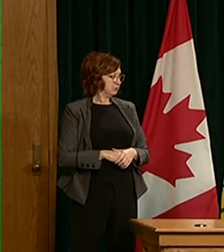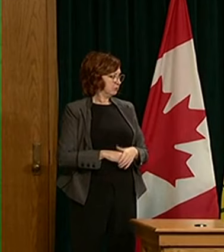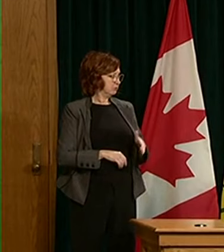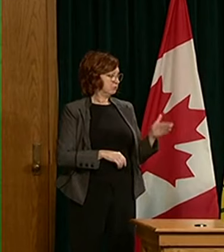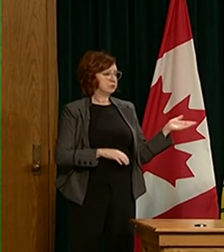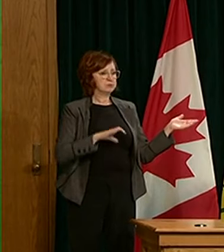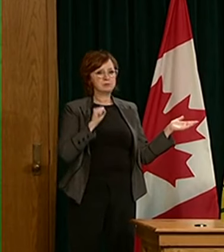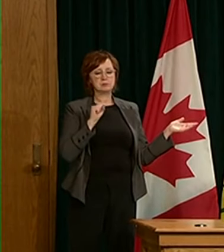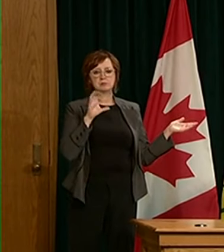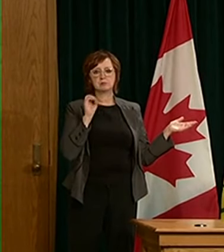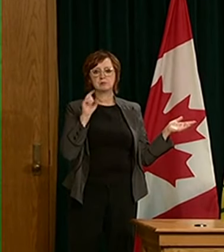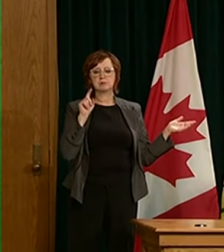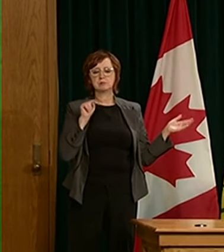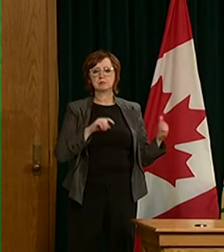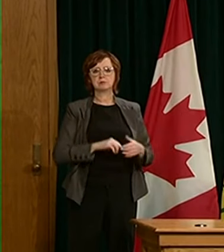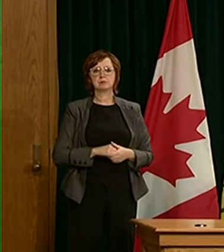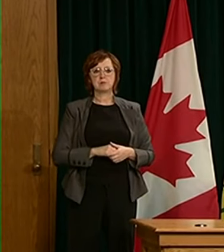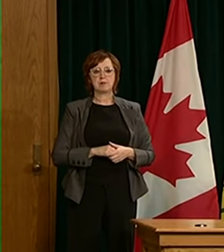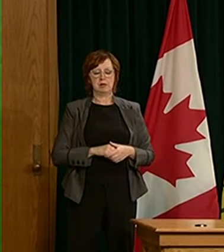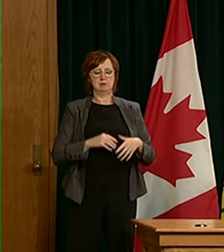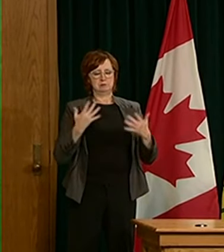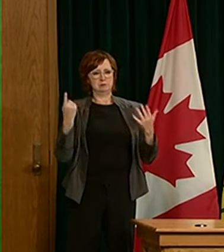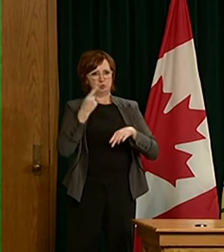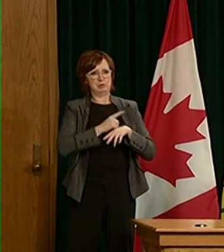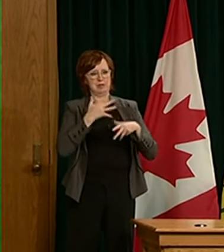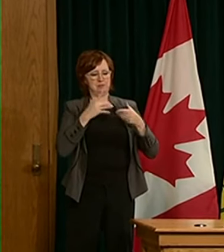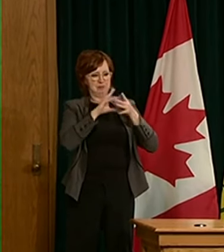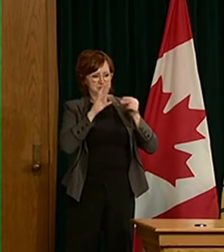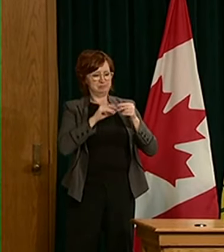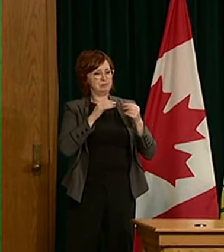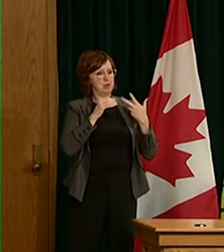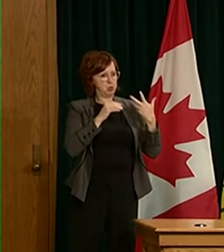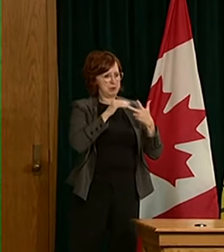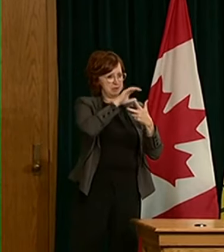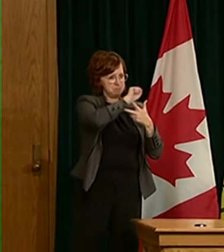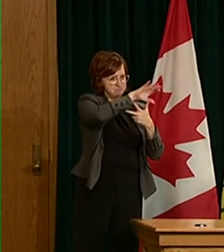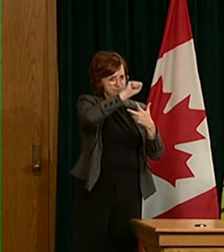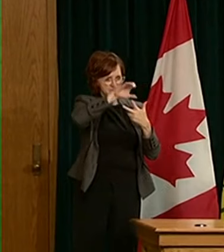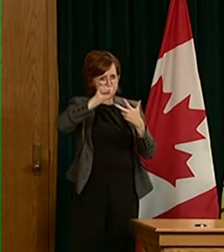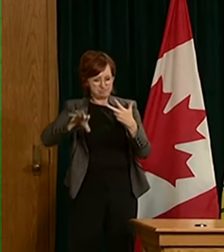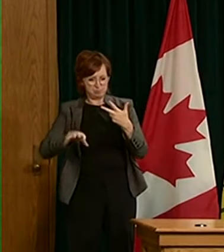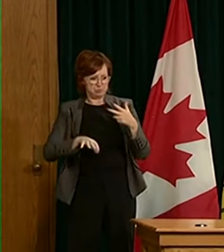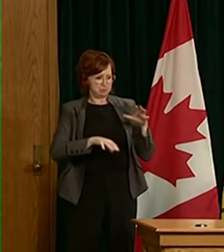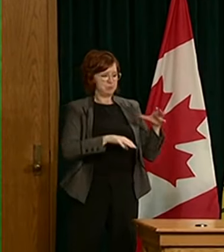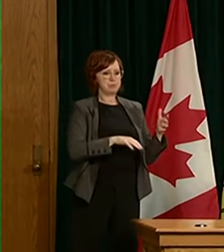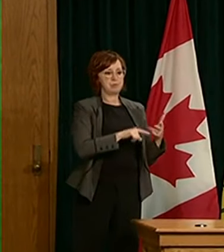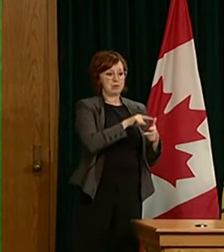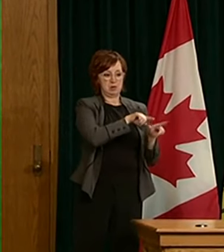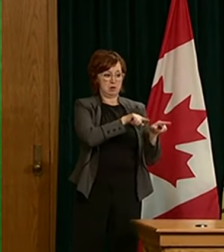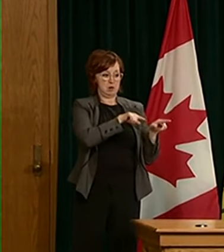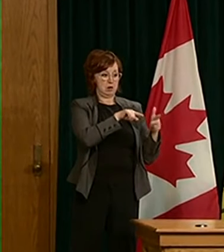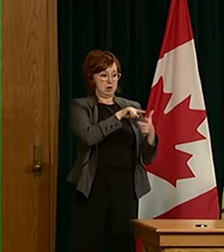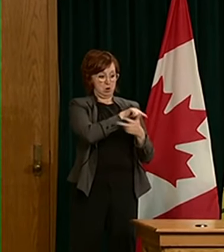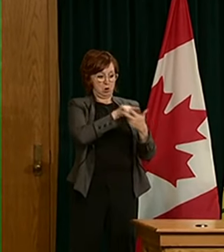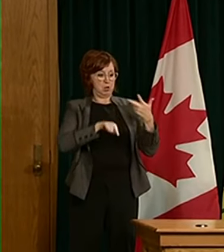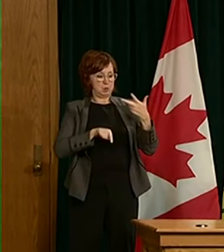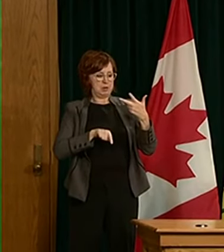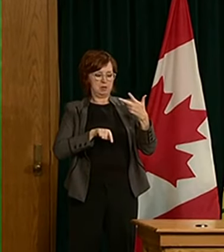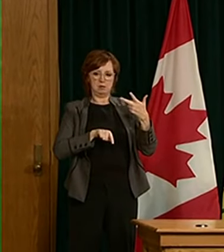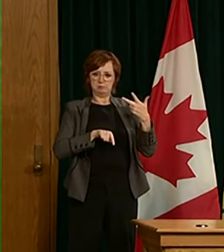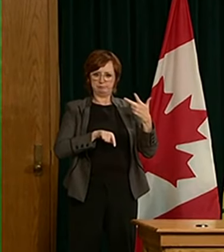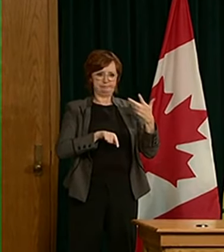Well, I think as we presented today in the analysis with the three scenarios, all three of the scenarios project different levels